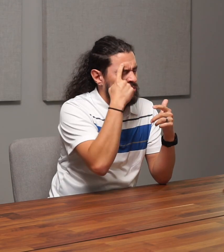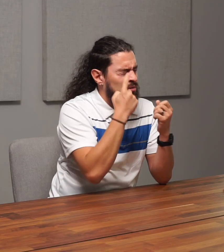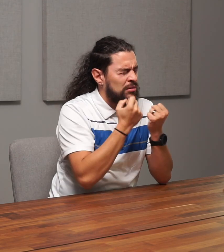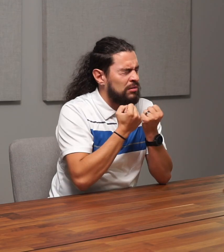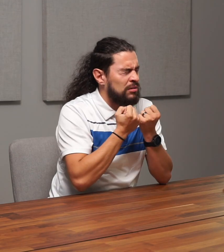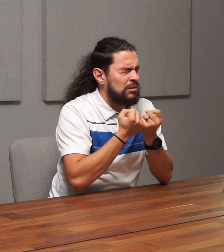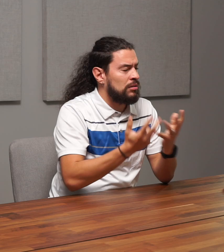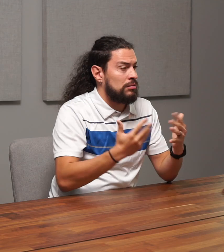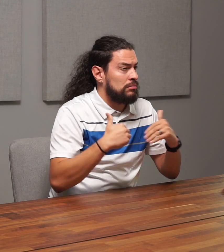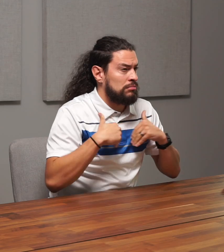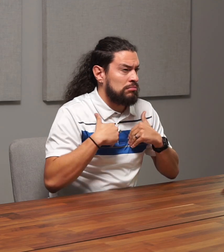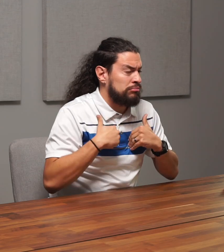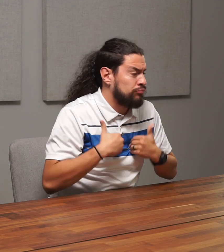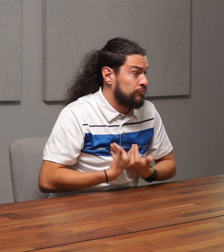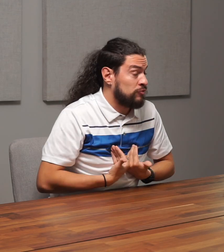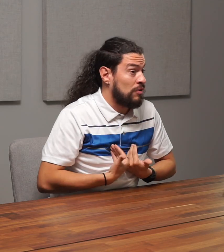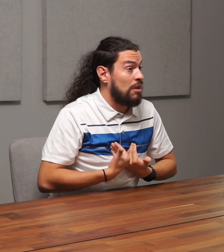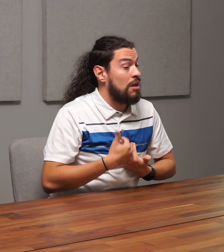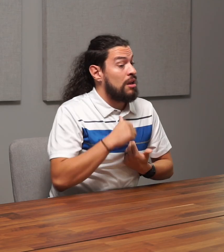have that kind of a